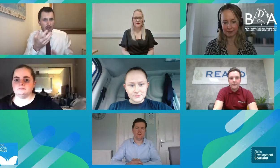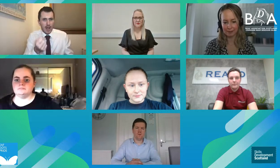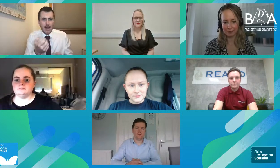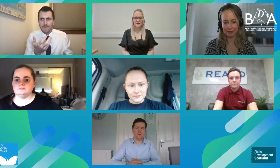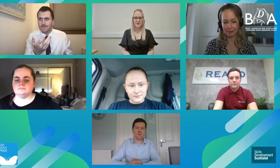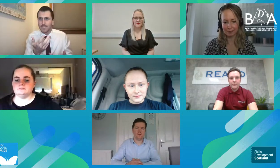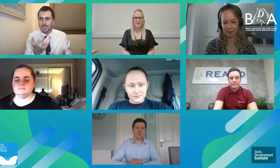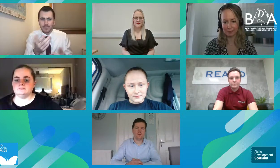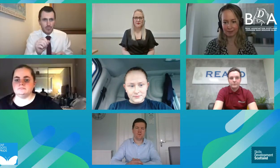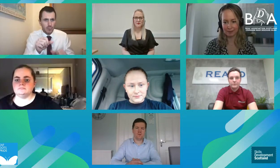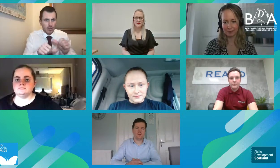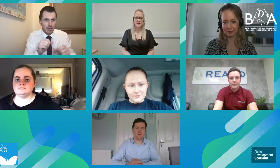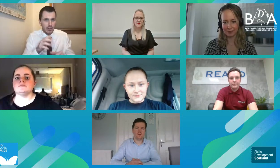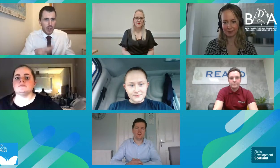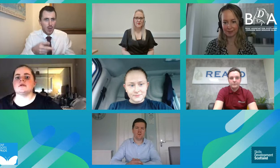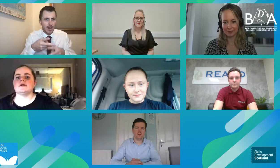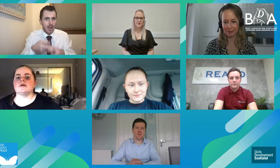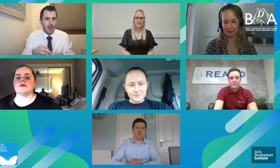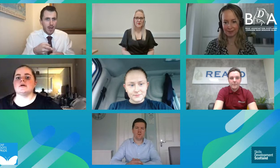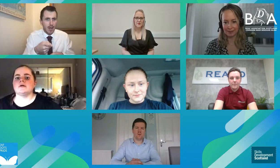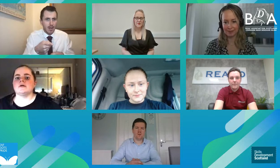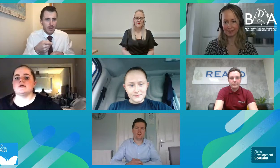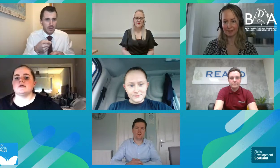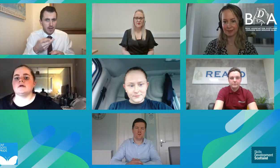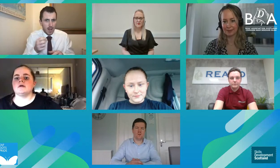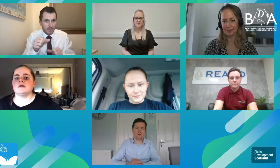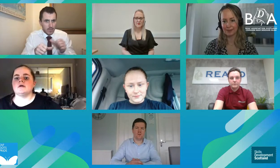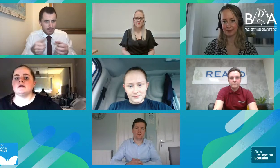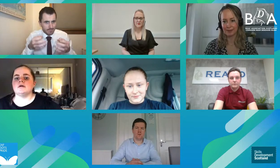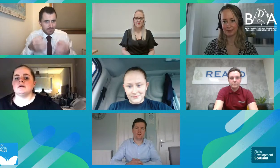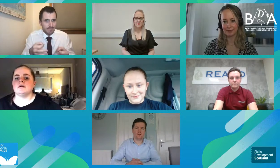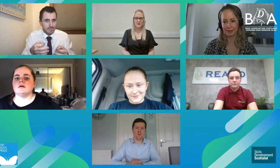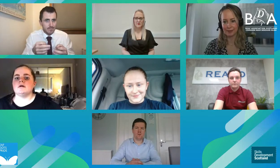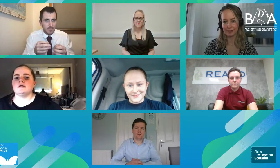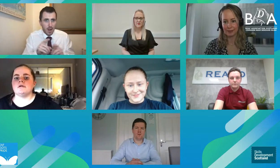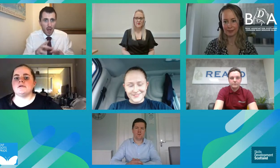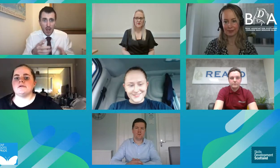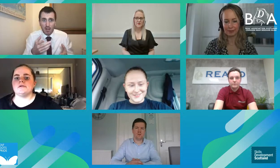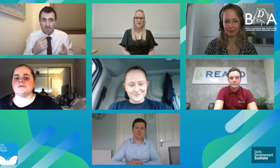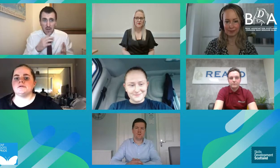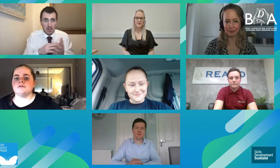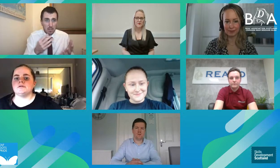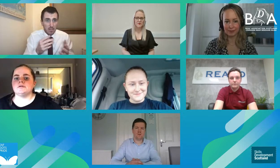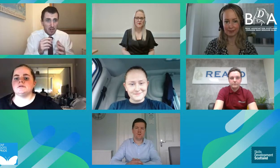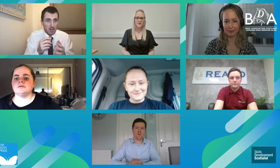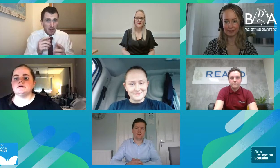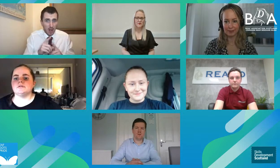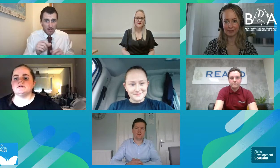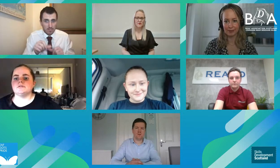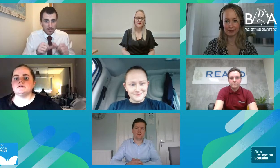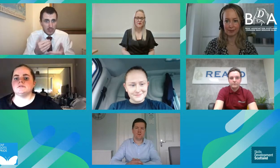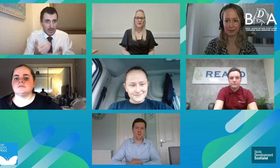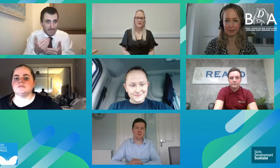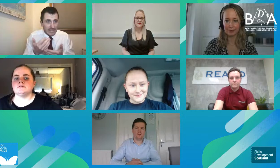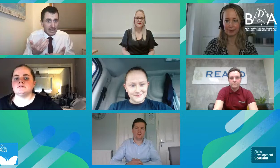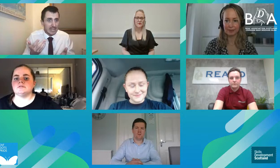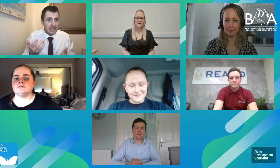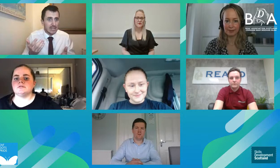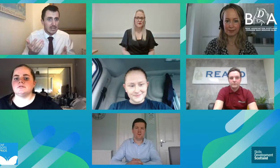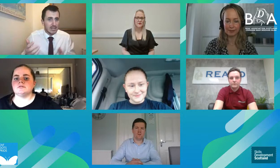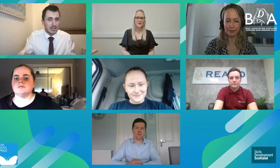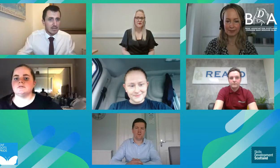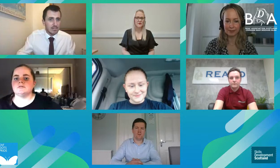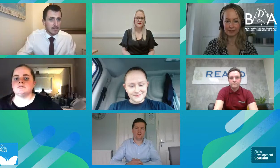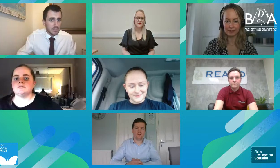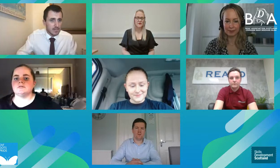workplace. Rebecca, do you have any processes in place in terms of childcare that have to be adhered to? For